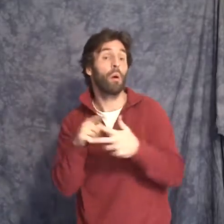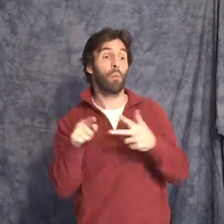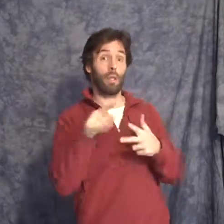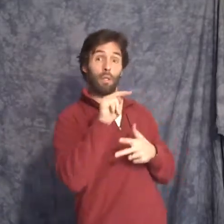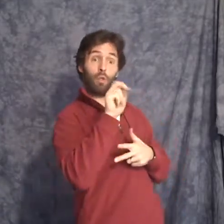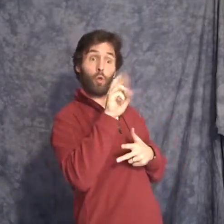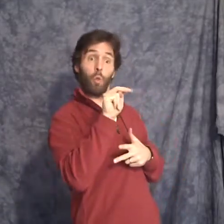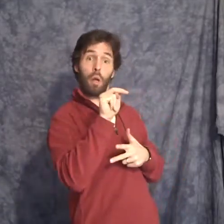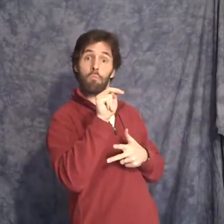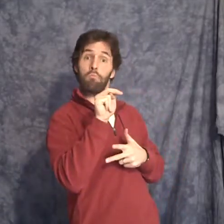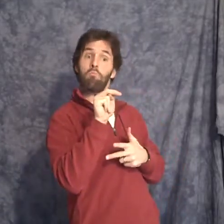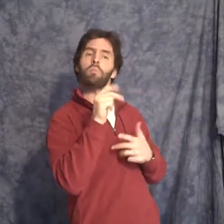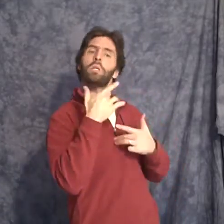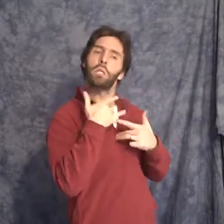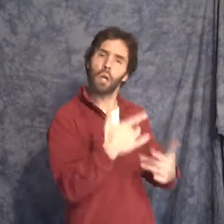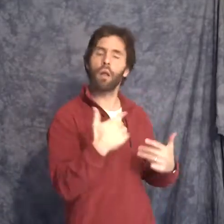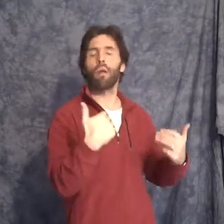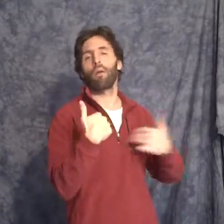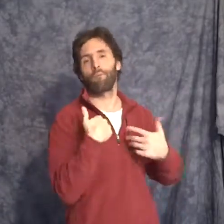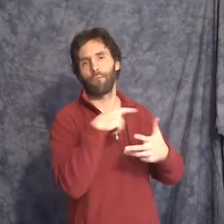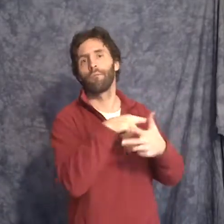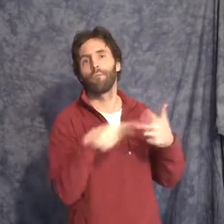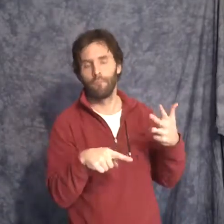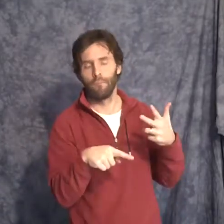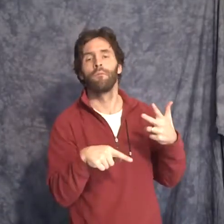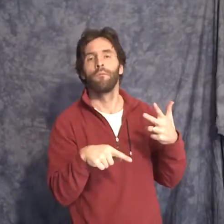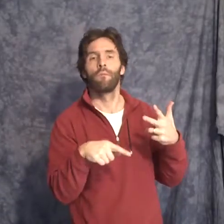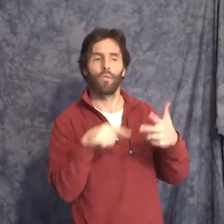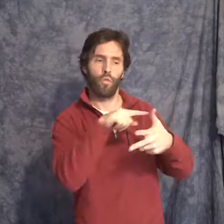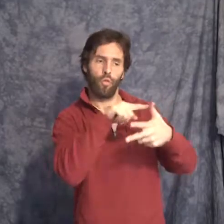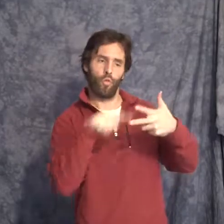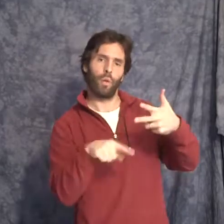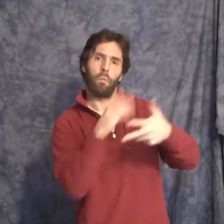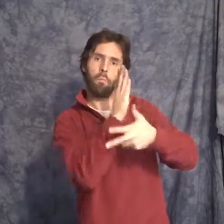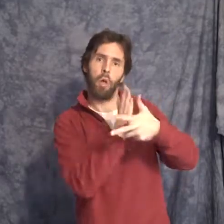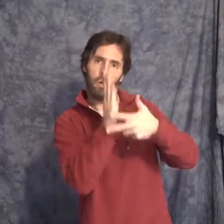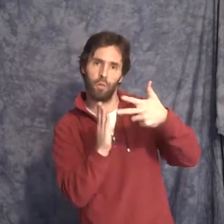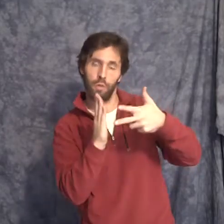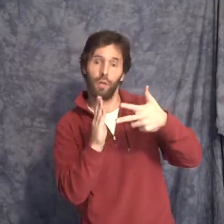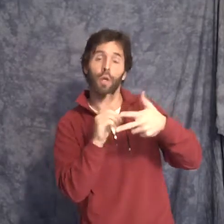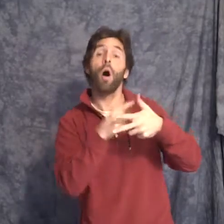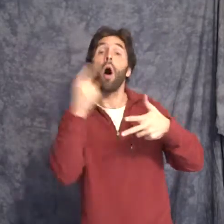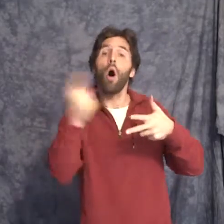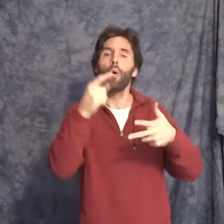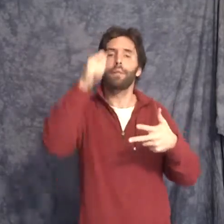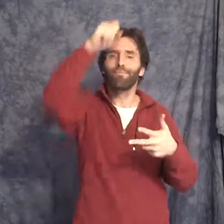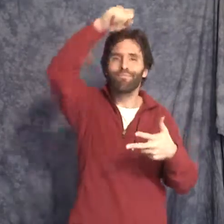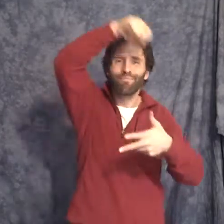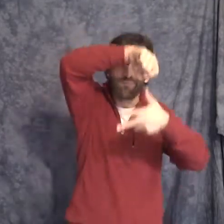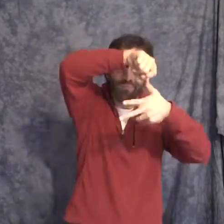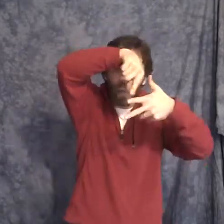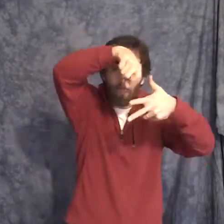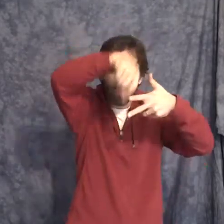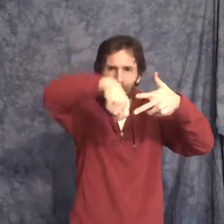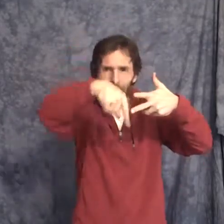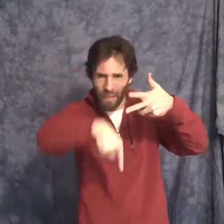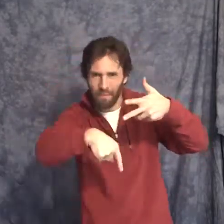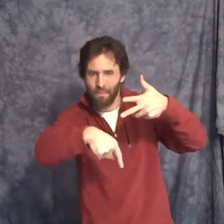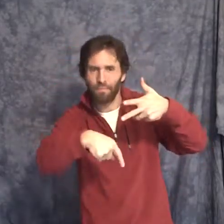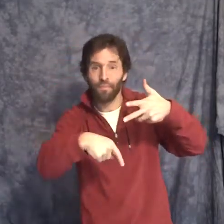neuron sends an impulse in this direction all the time, the way I've set it up with my